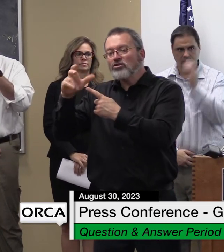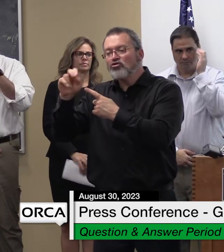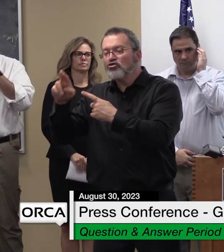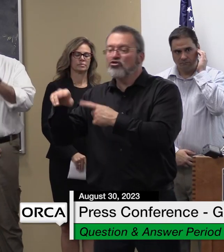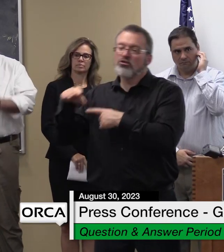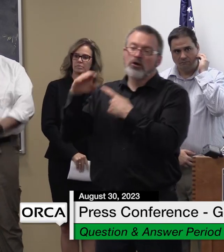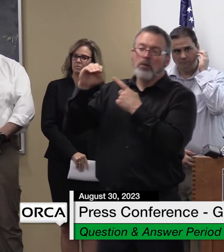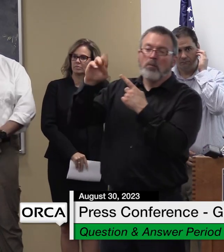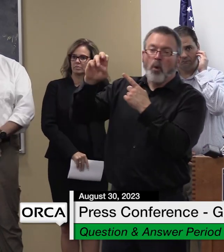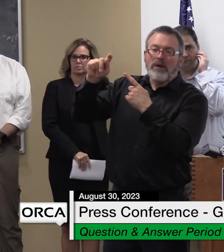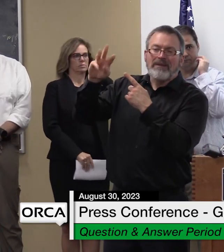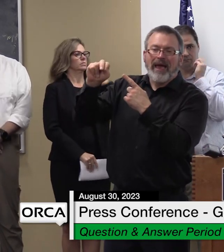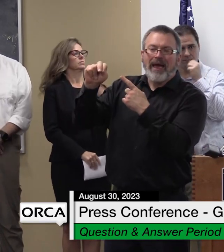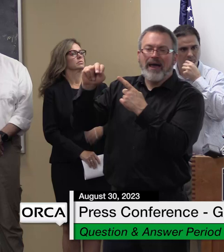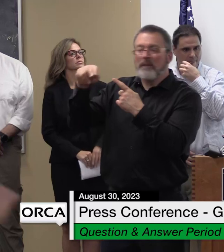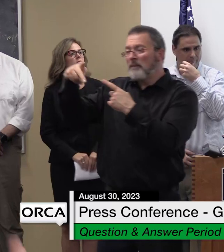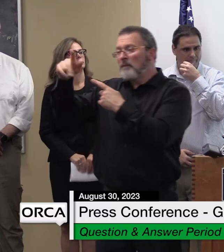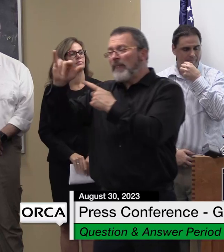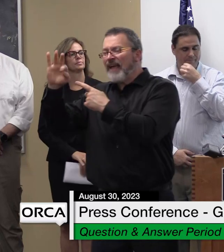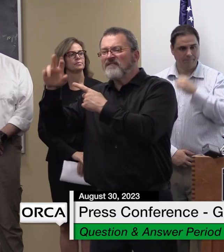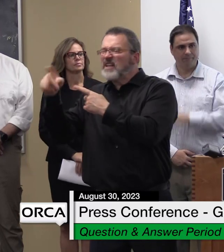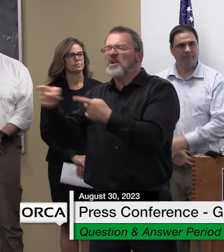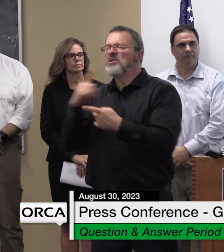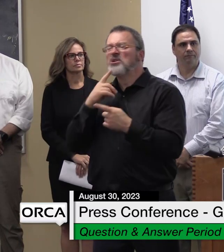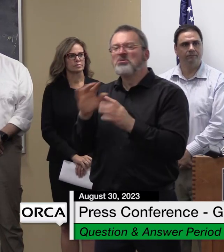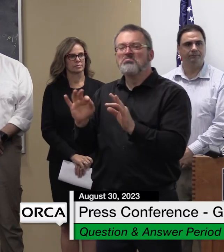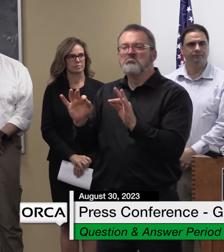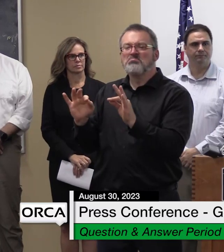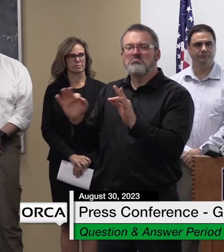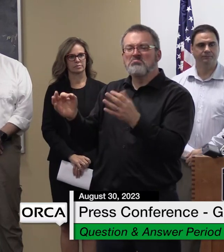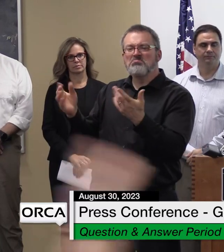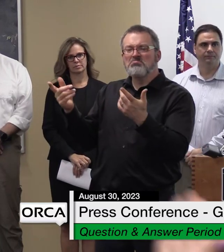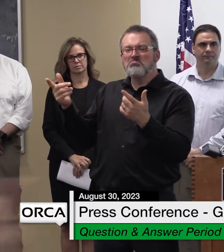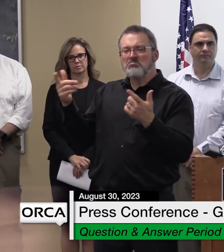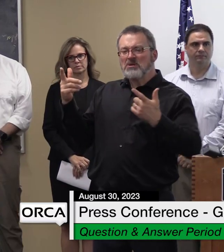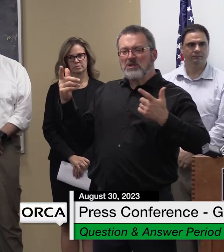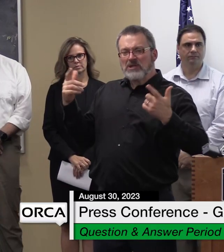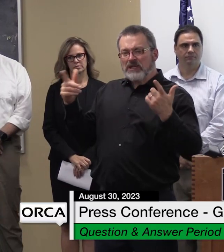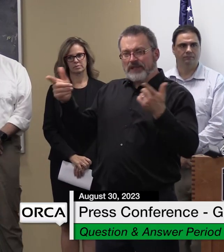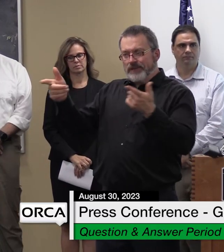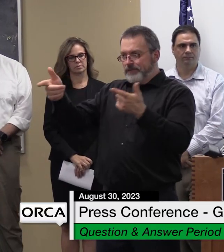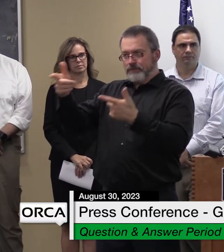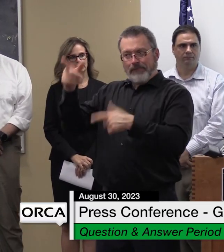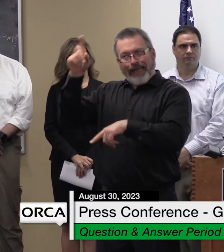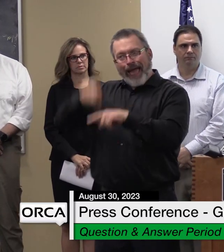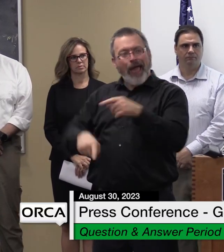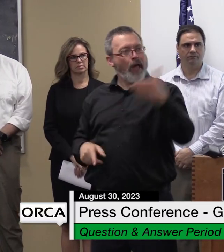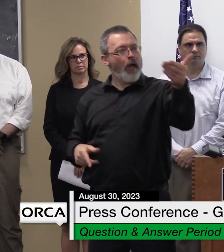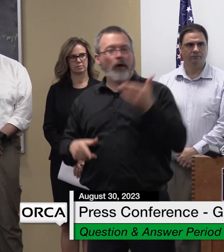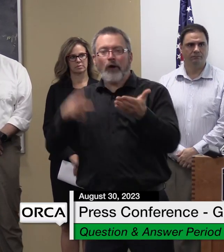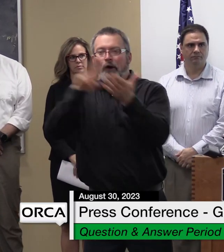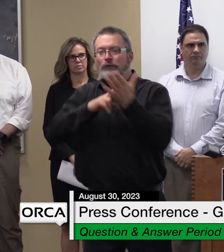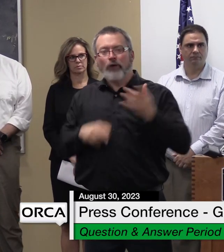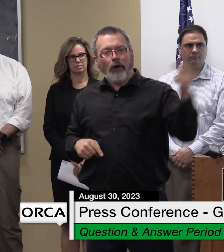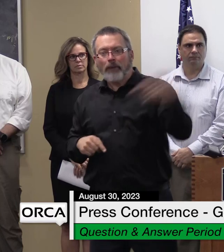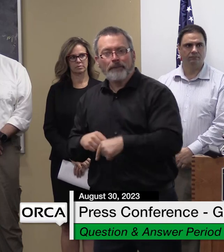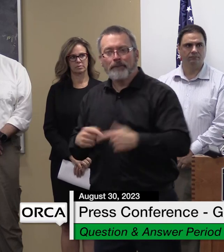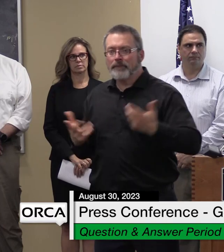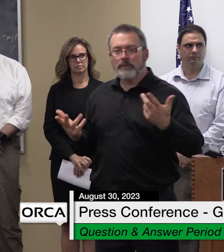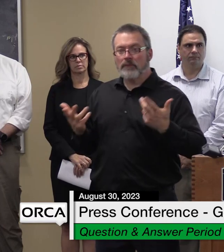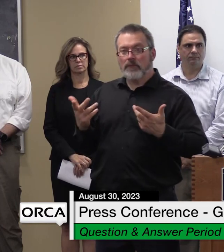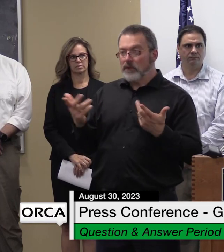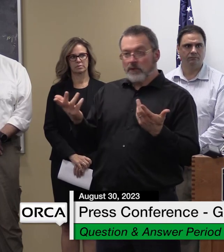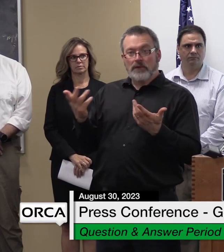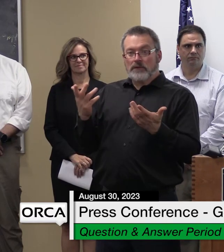vac truck. So we have to get a commercial service to do that. And there's just not enough around, and the